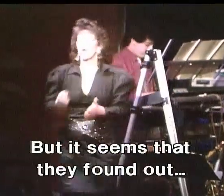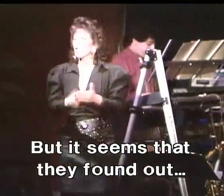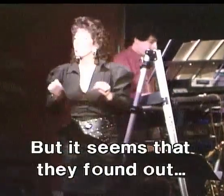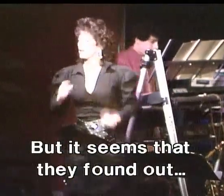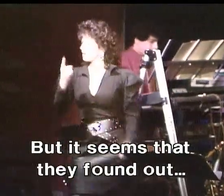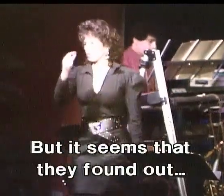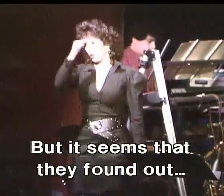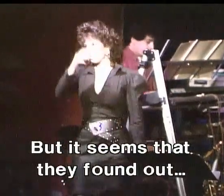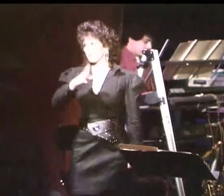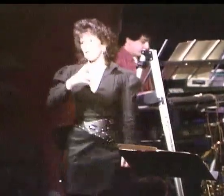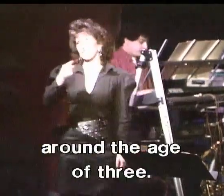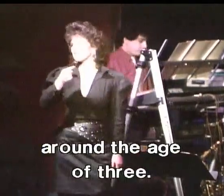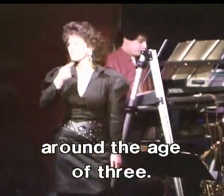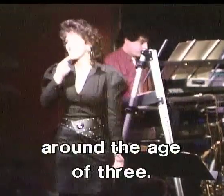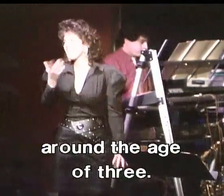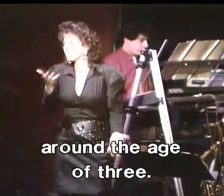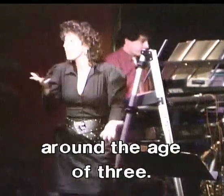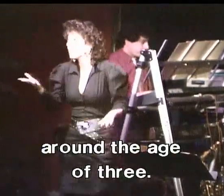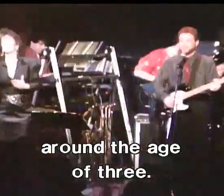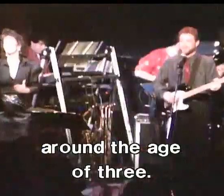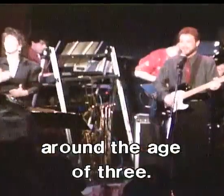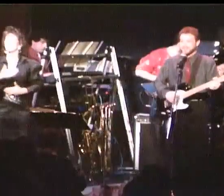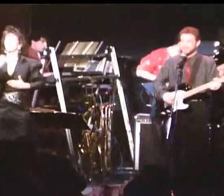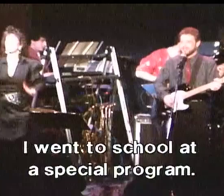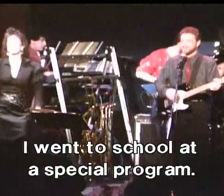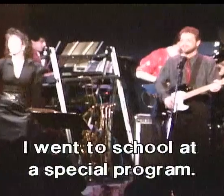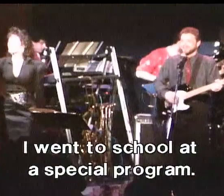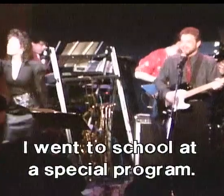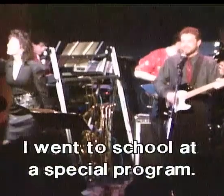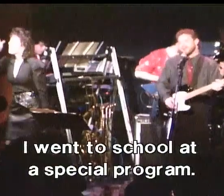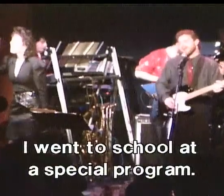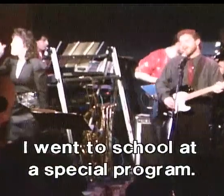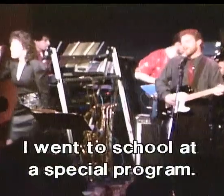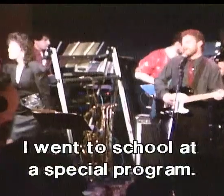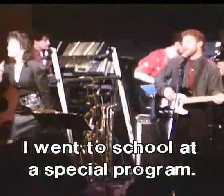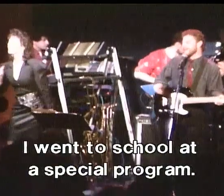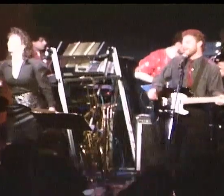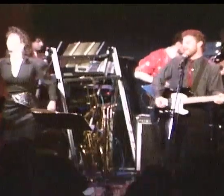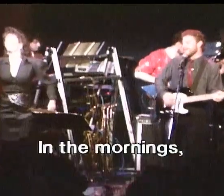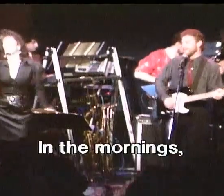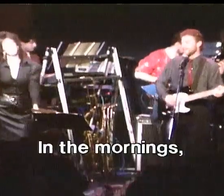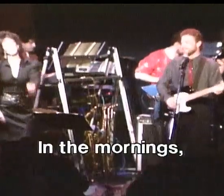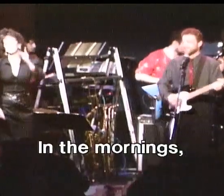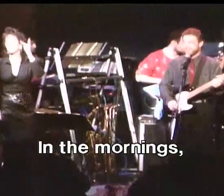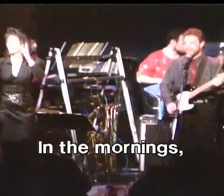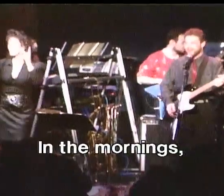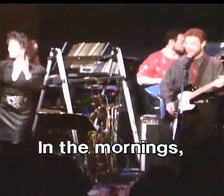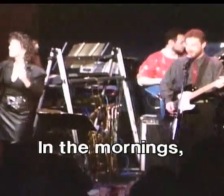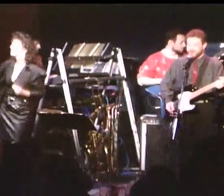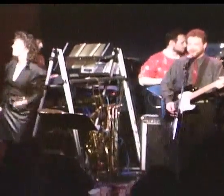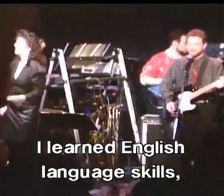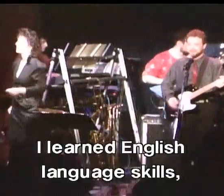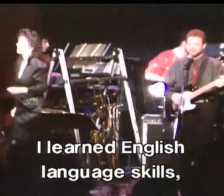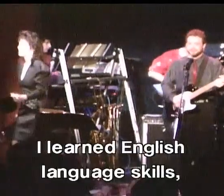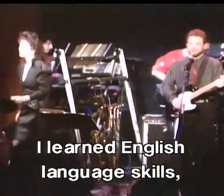I went to school at a special program where in the mornings I learned English language skills, and then in the afternoon I was put